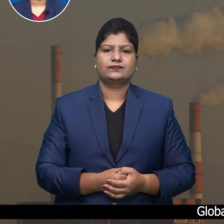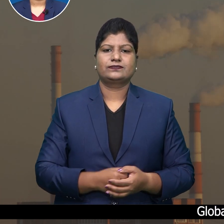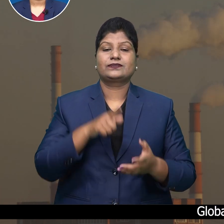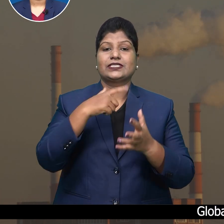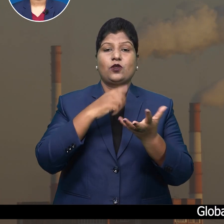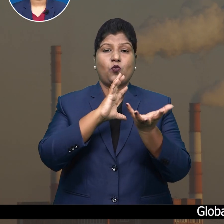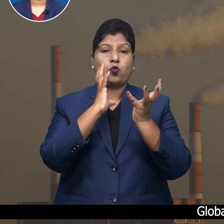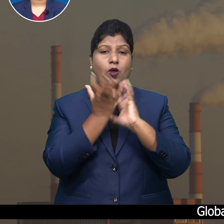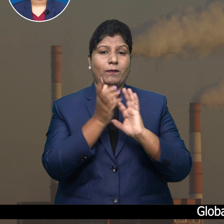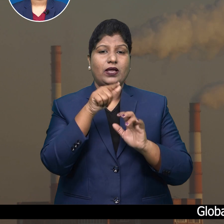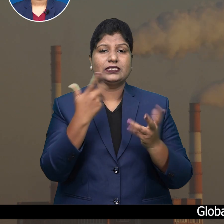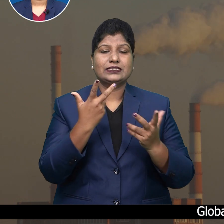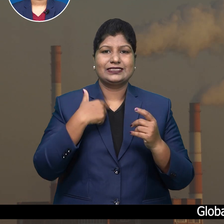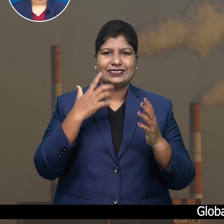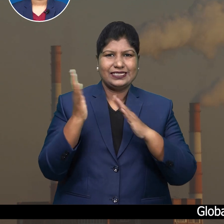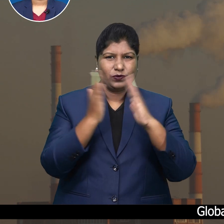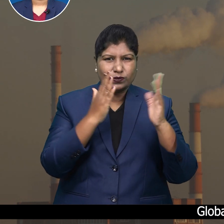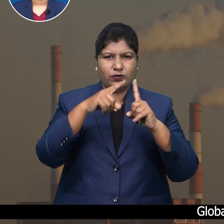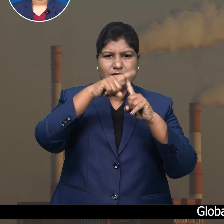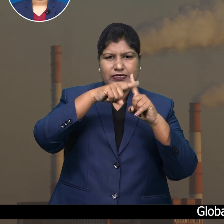global warming,